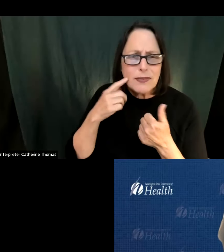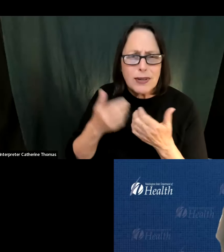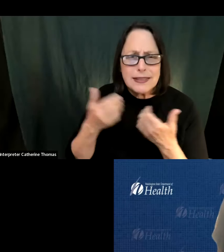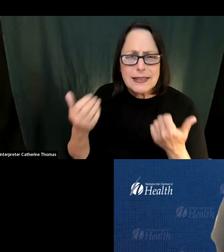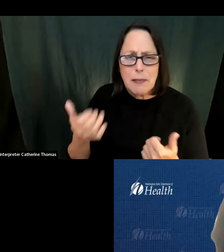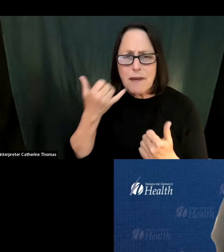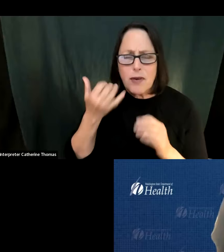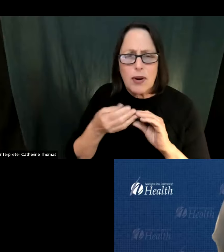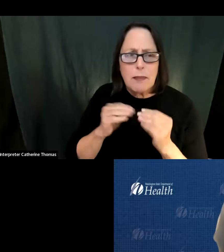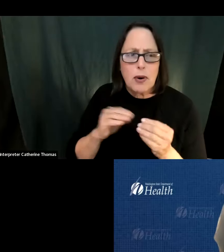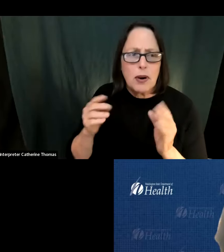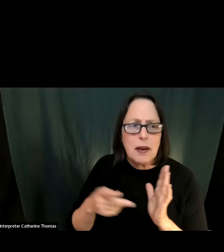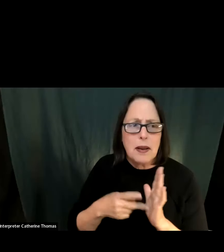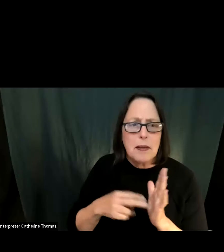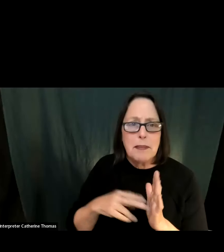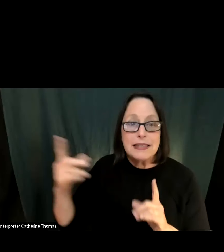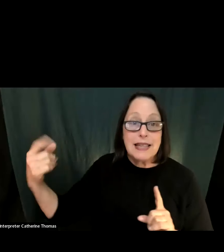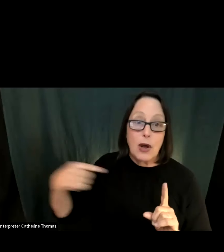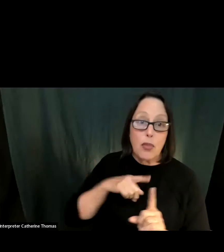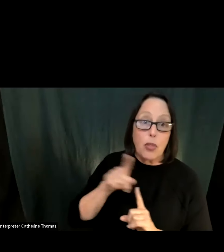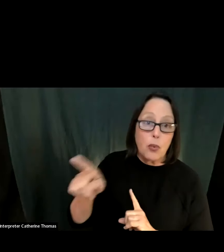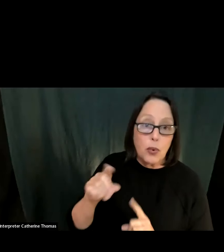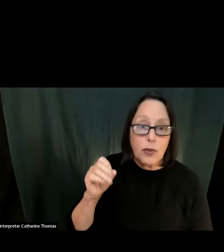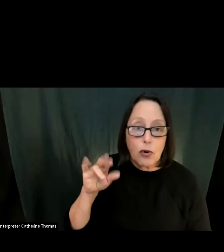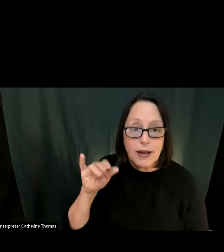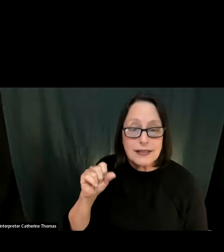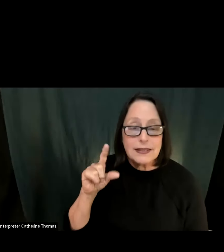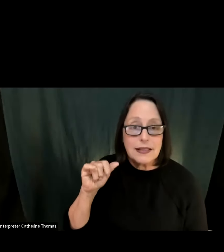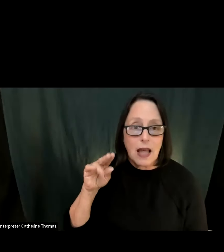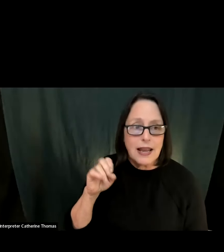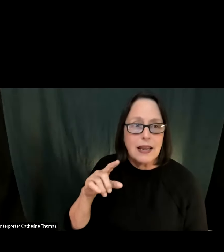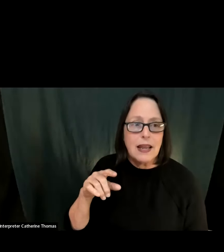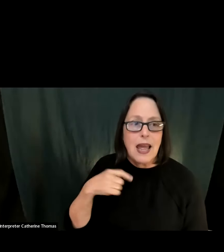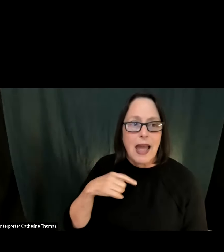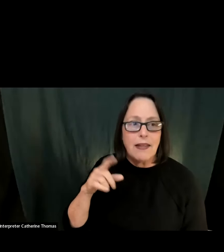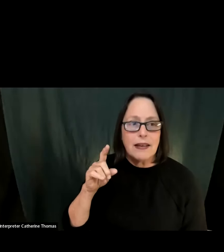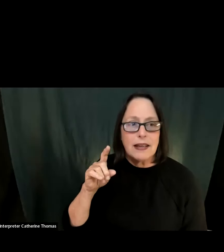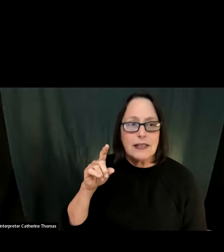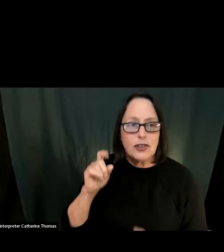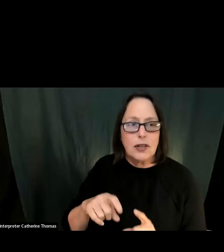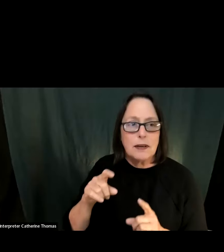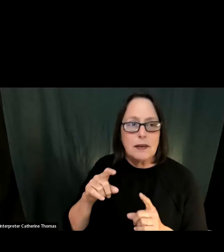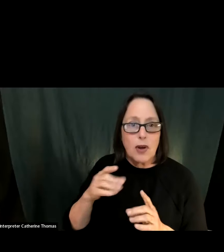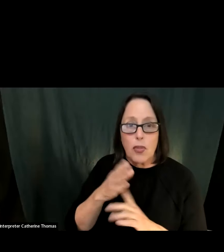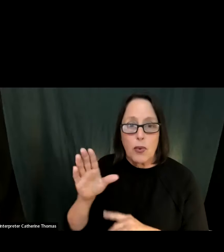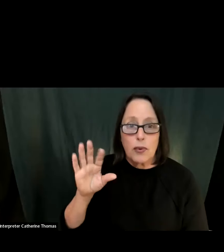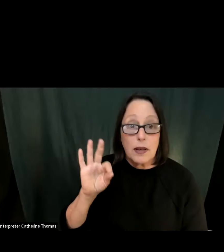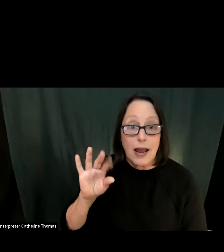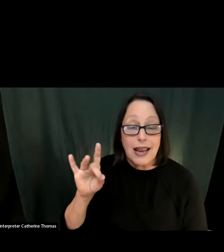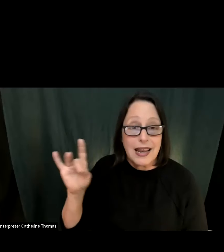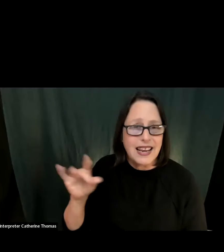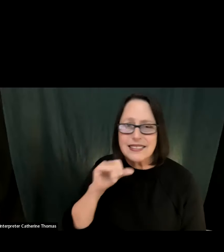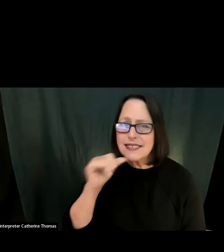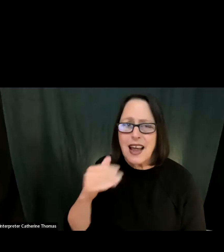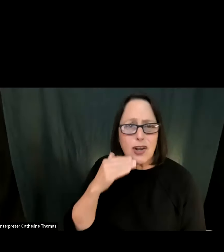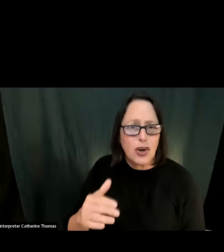response teams for youth are dispatched through the crisis line and intended to be dispatched through 988. So it would not be a good service to one